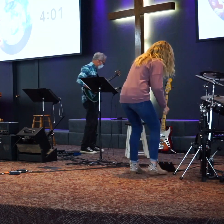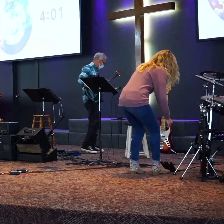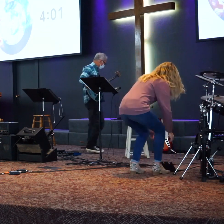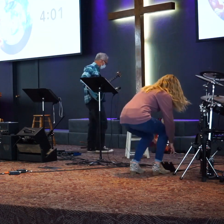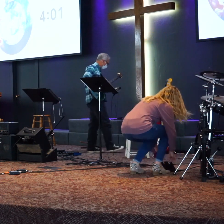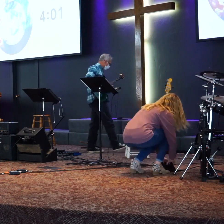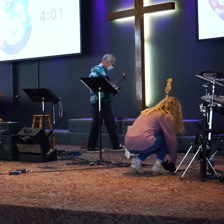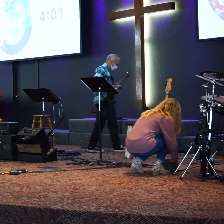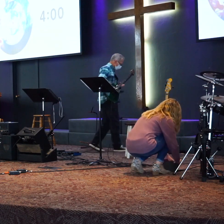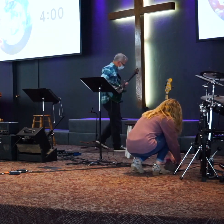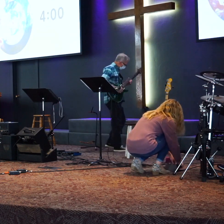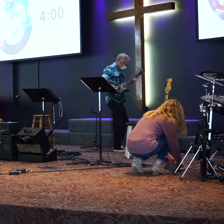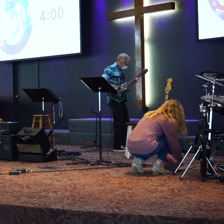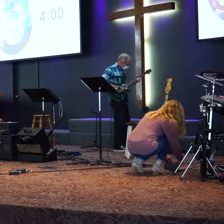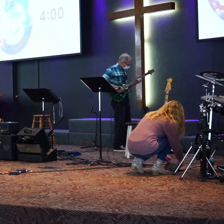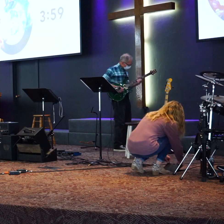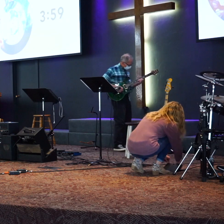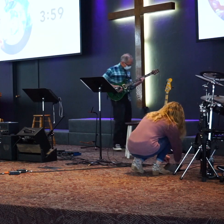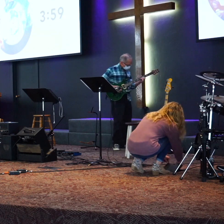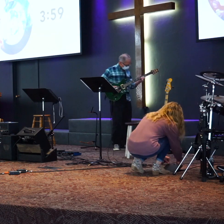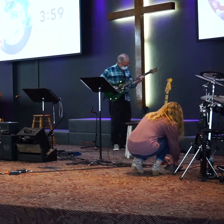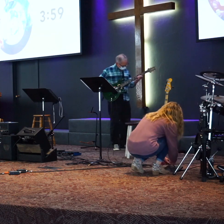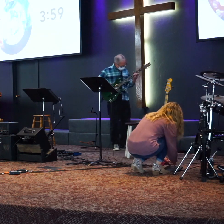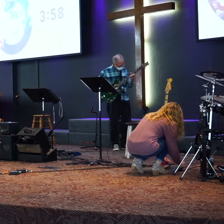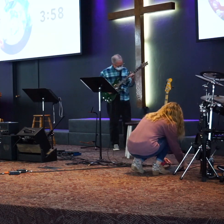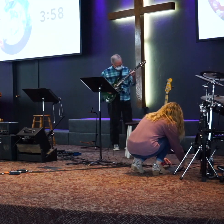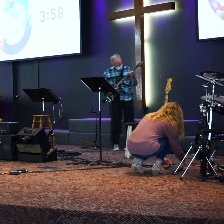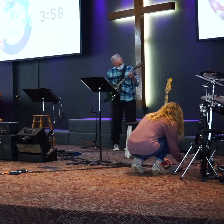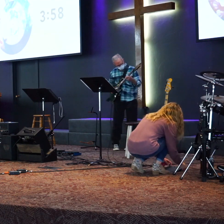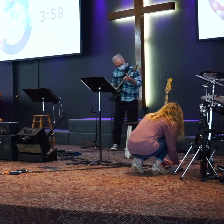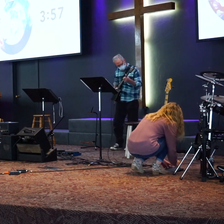And the blindness meets the